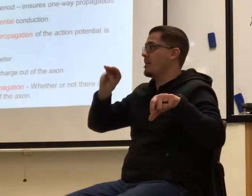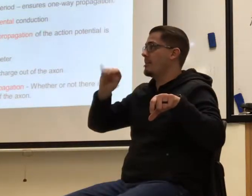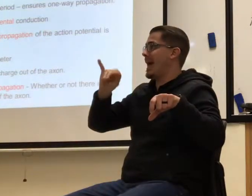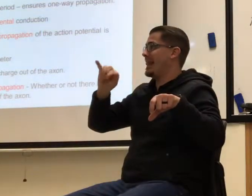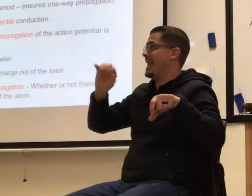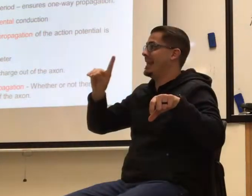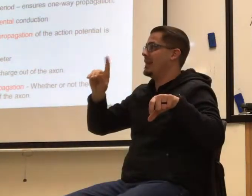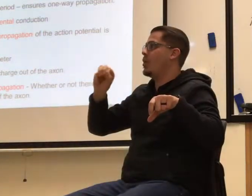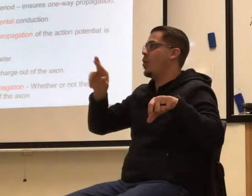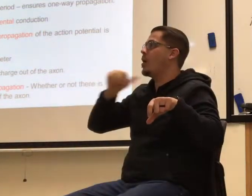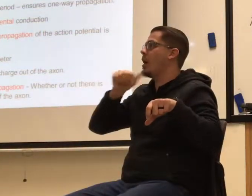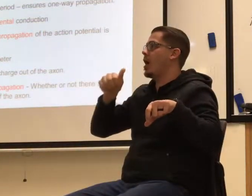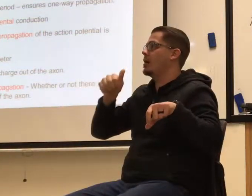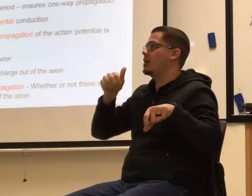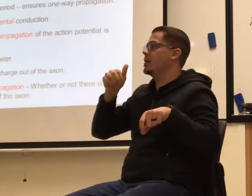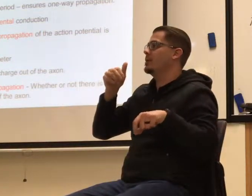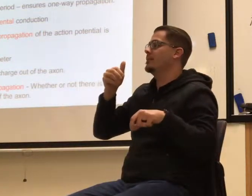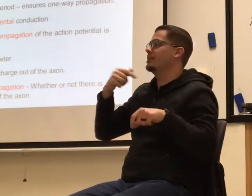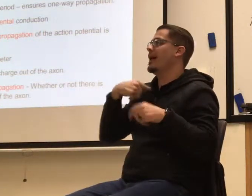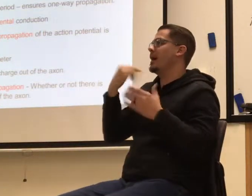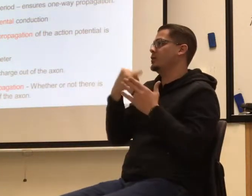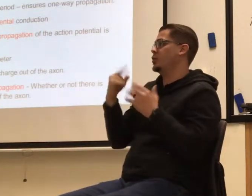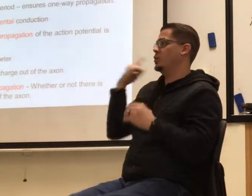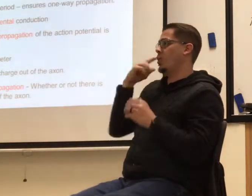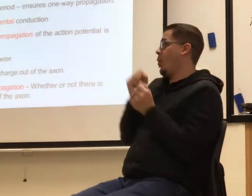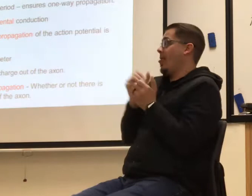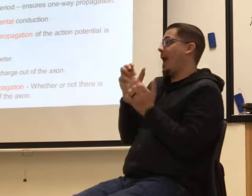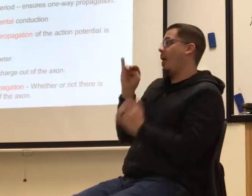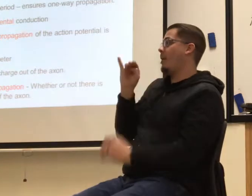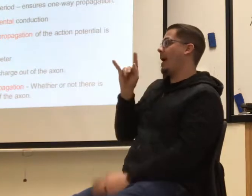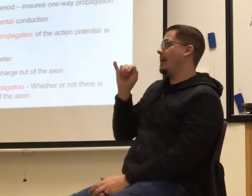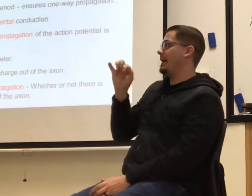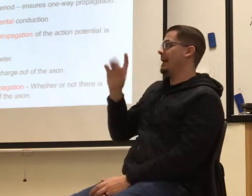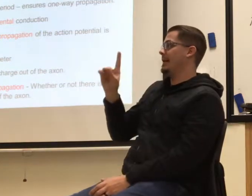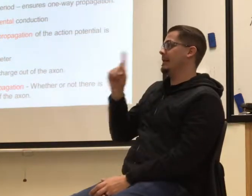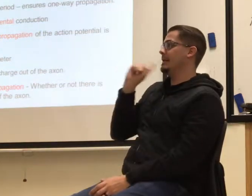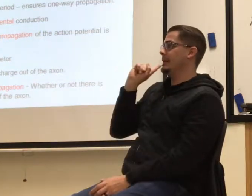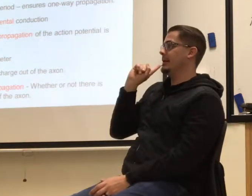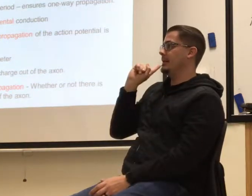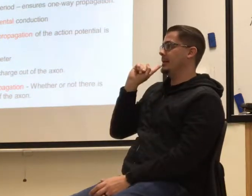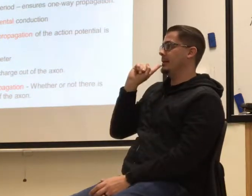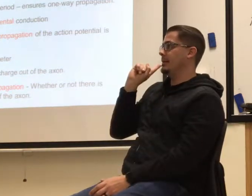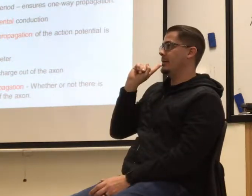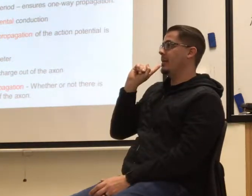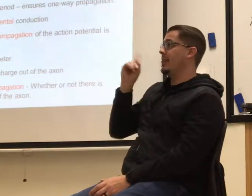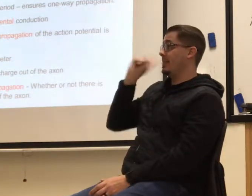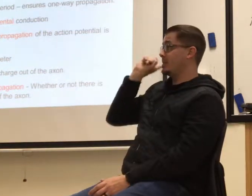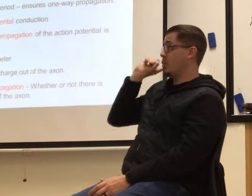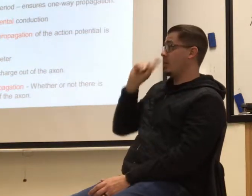If the action is, well, I drew this unmyelinated. Okay, let's say